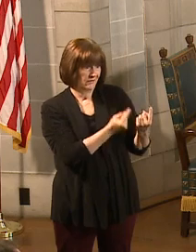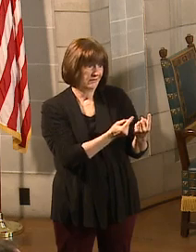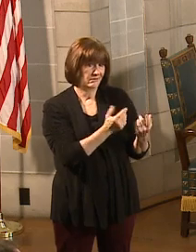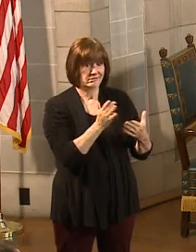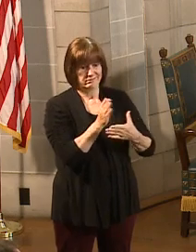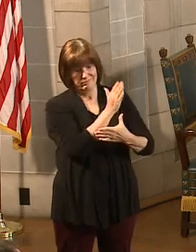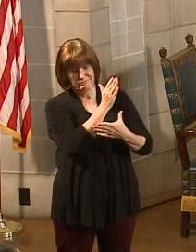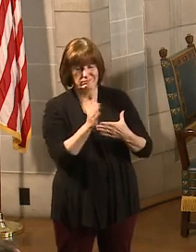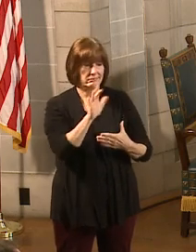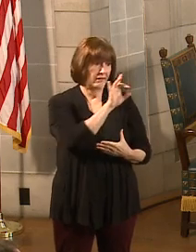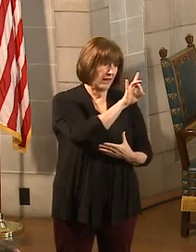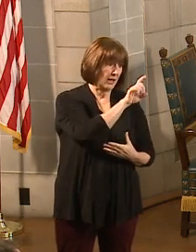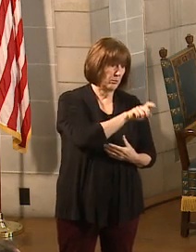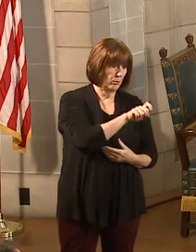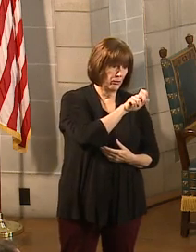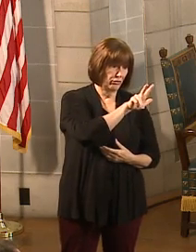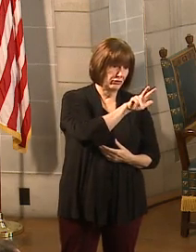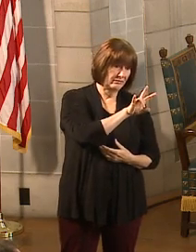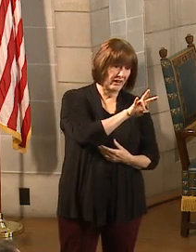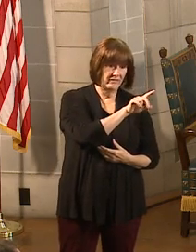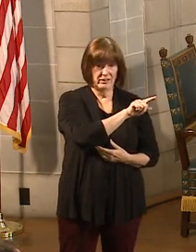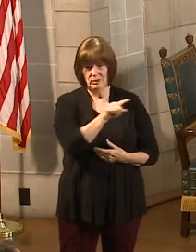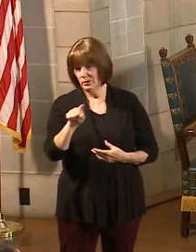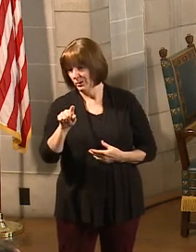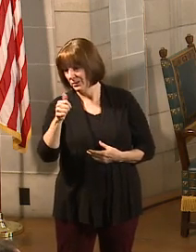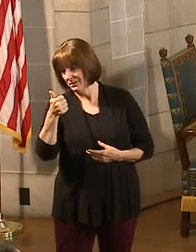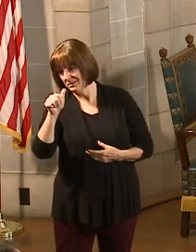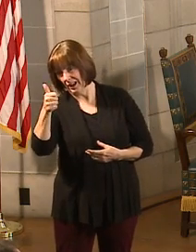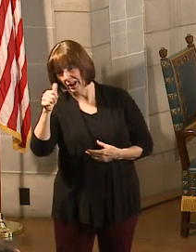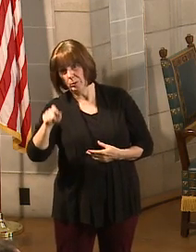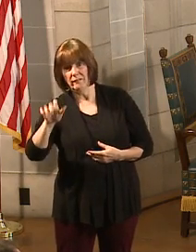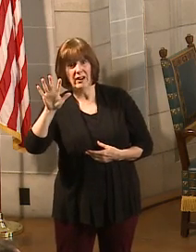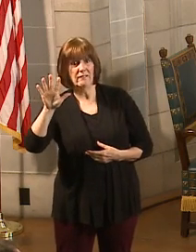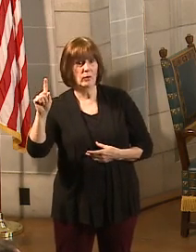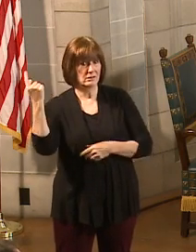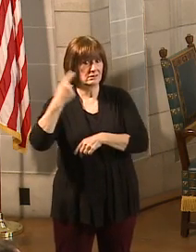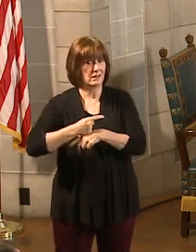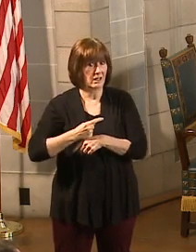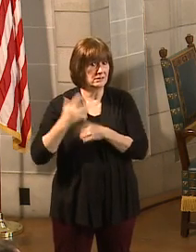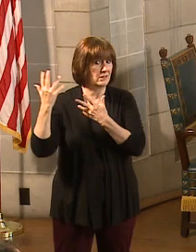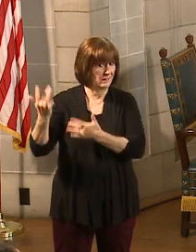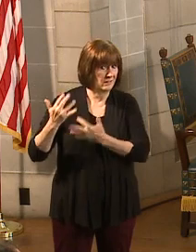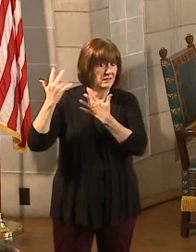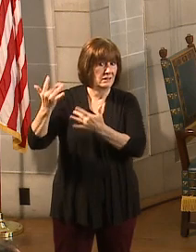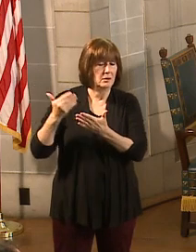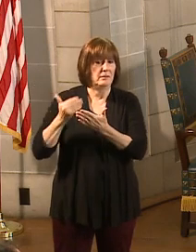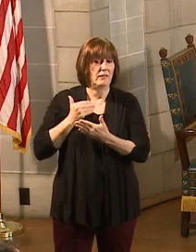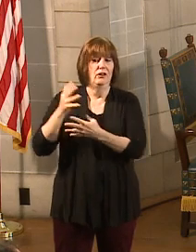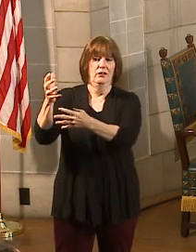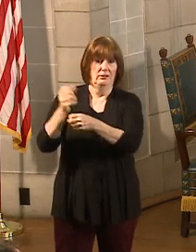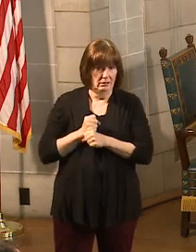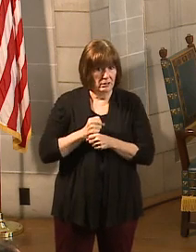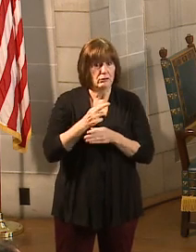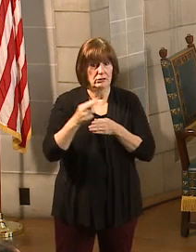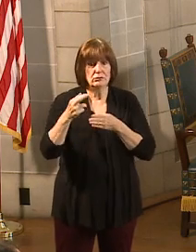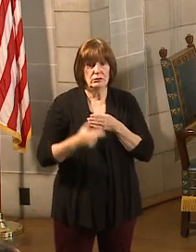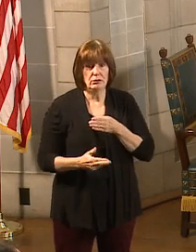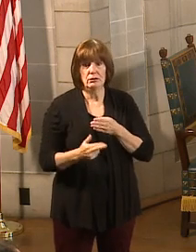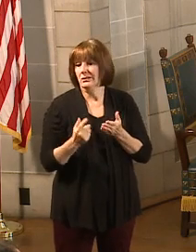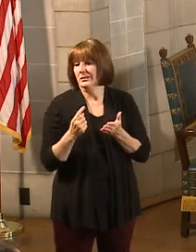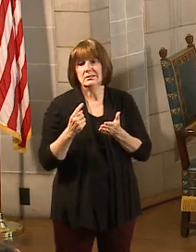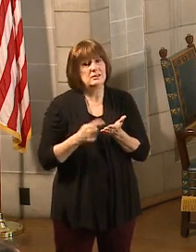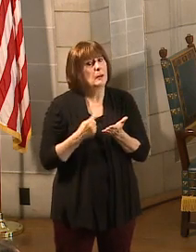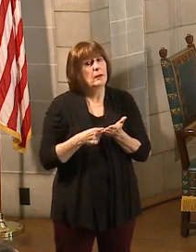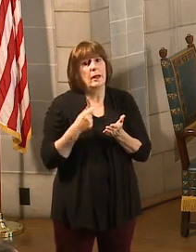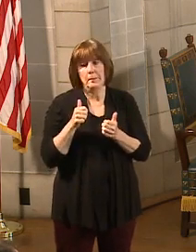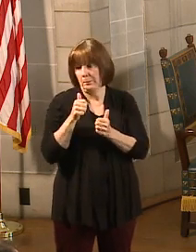between 8.37 days and 10.51 days. In fact, we've had some instances where those test results have been even longer.